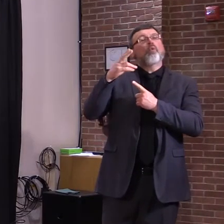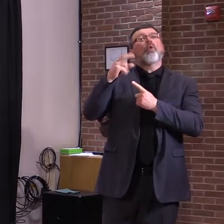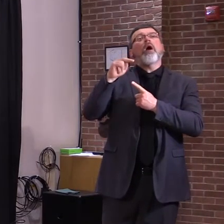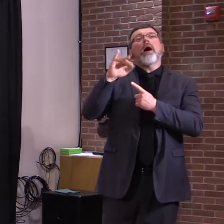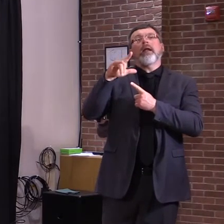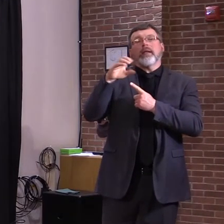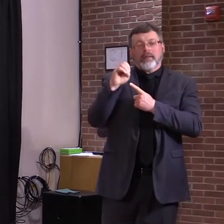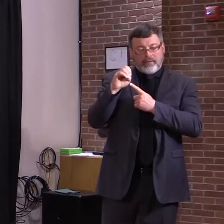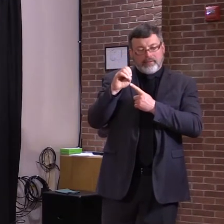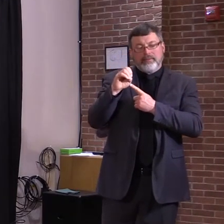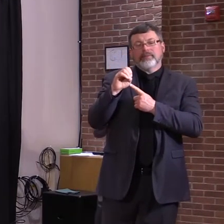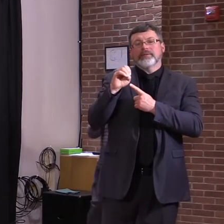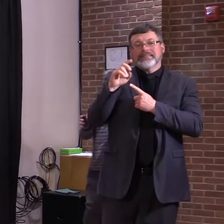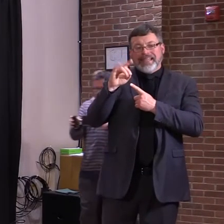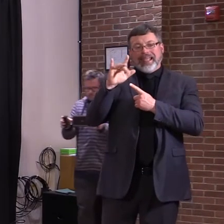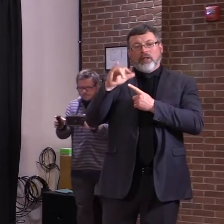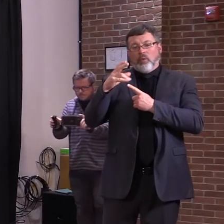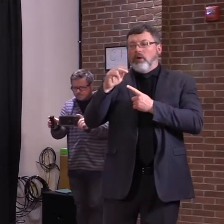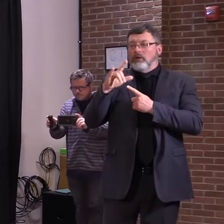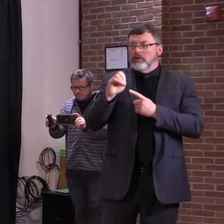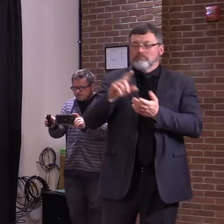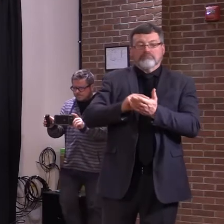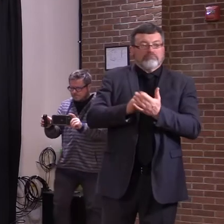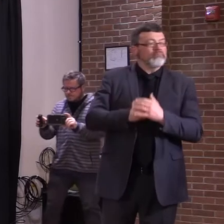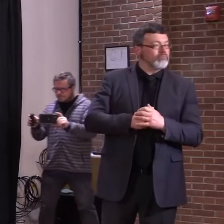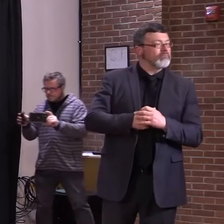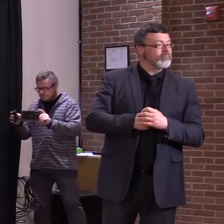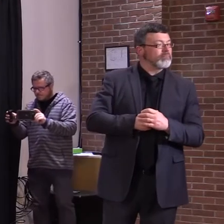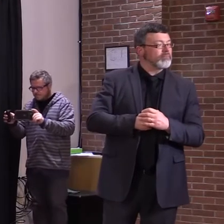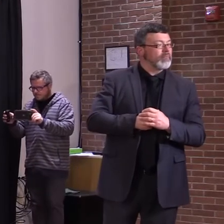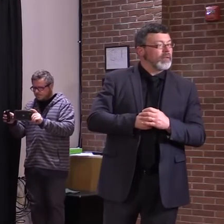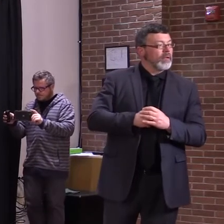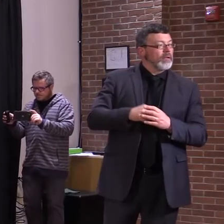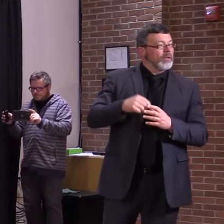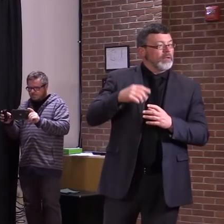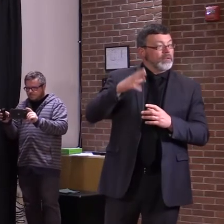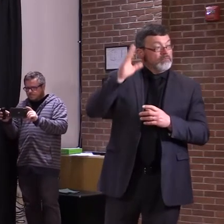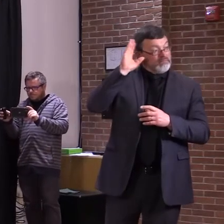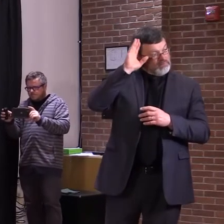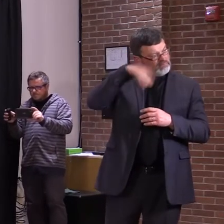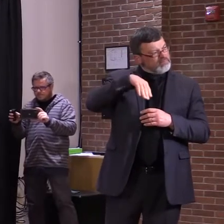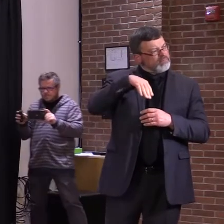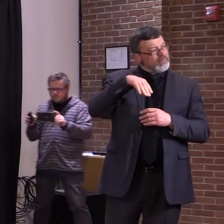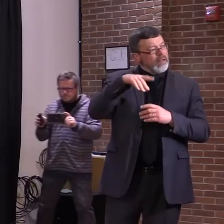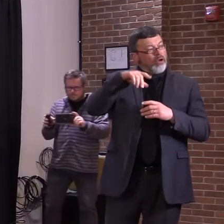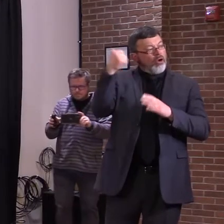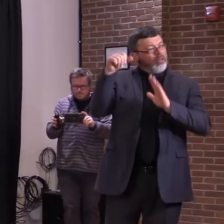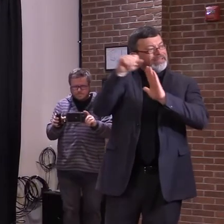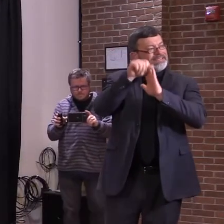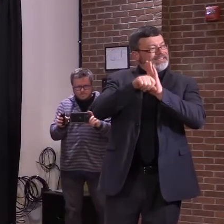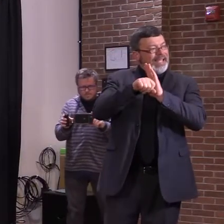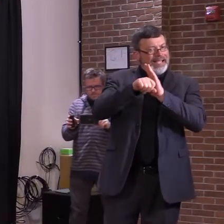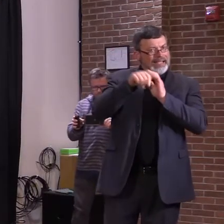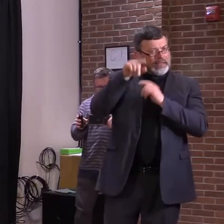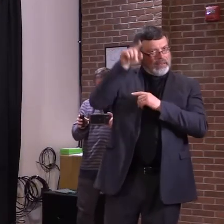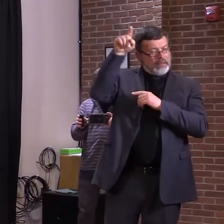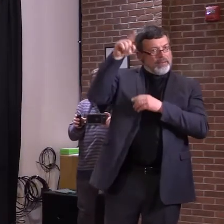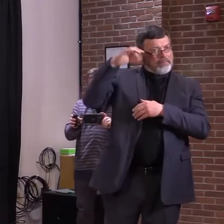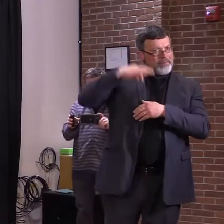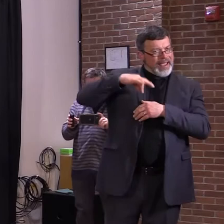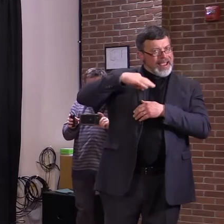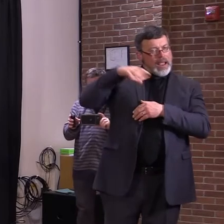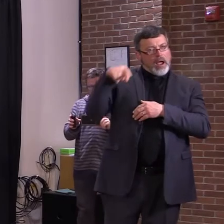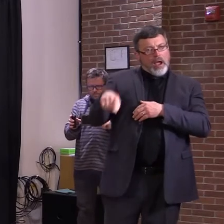Governor, Maine and Massachusetts are starting to see repeated robberies of legal marijuana stores. Some suspicion that